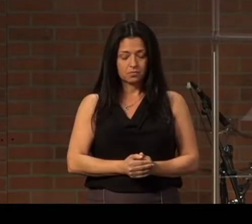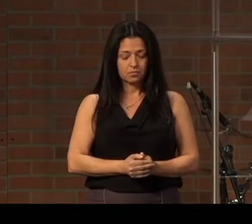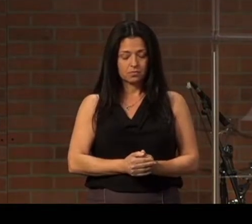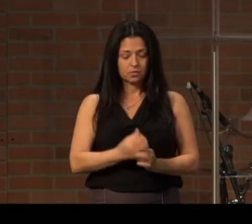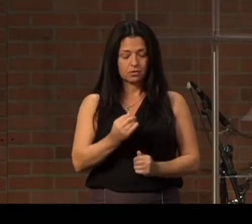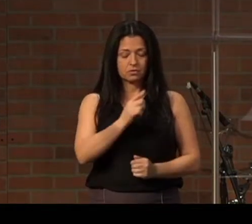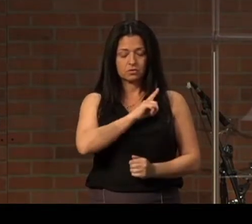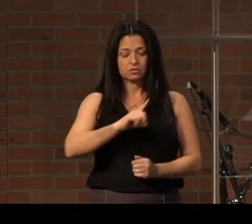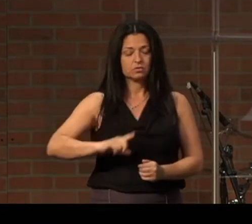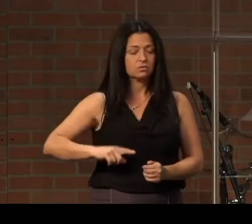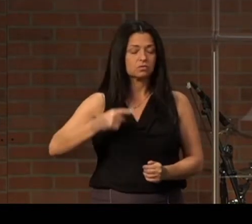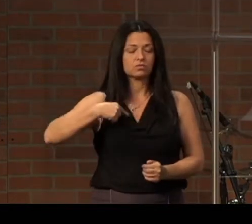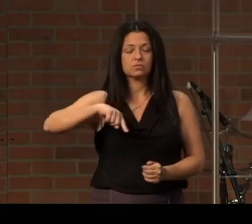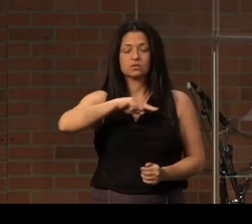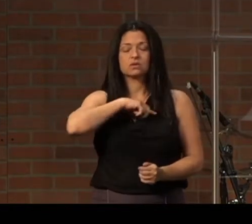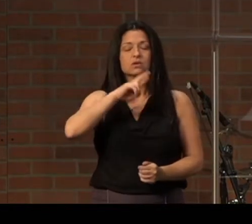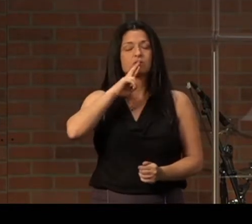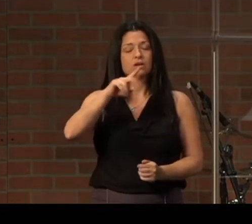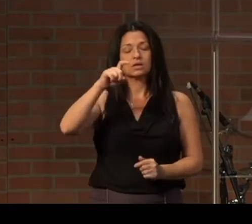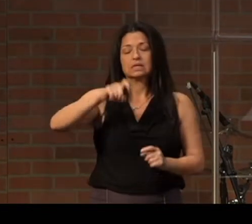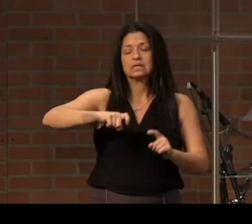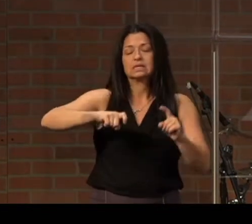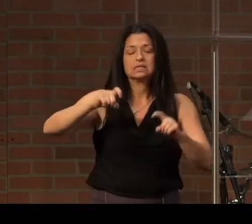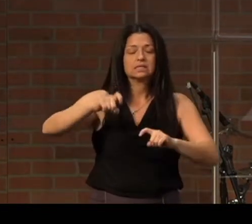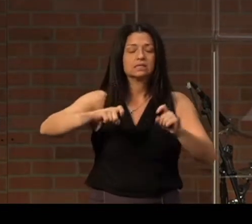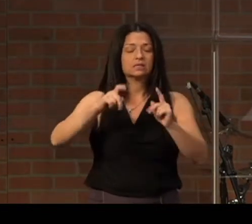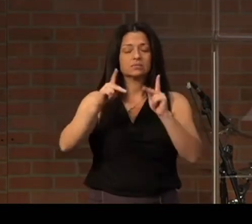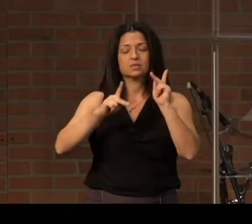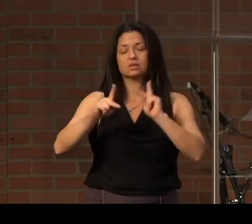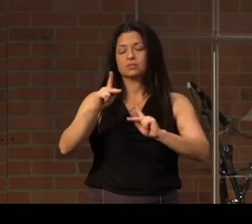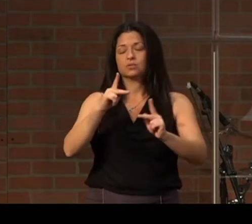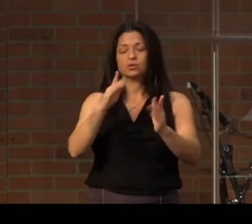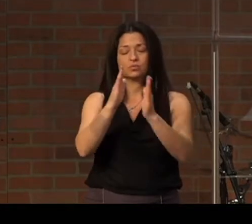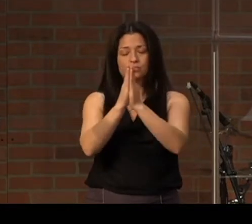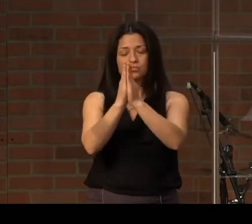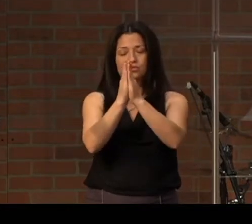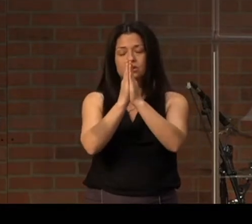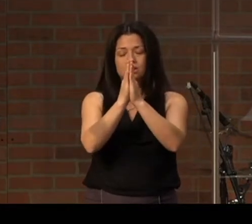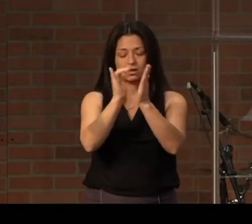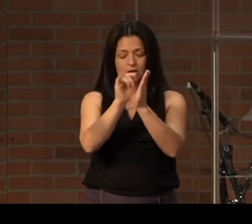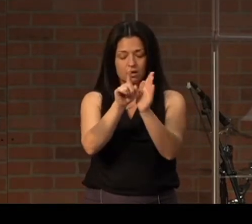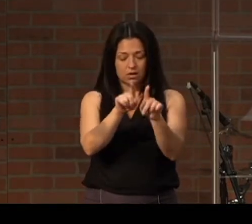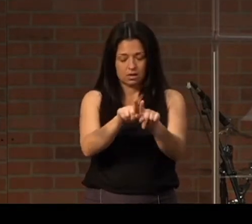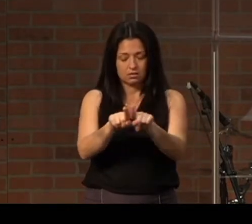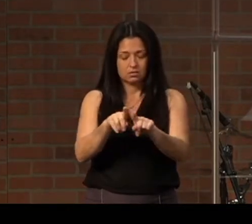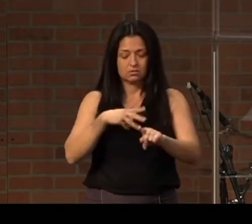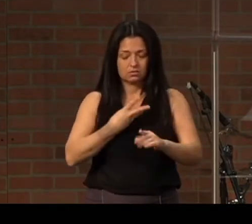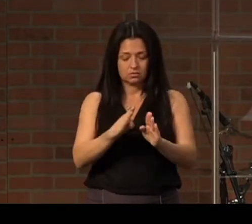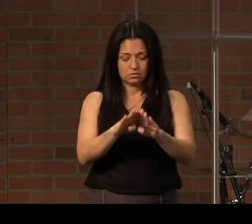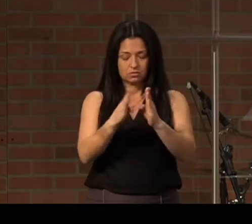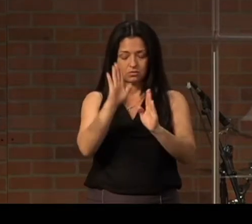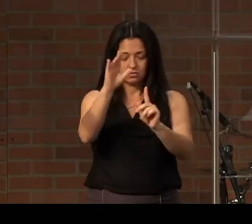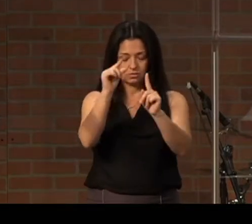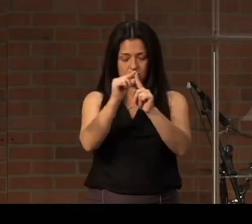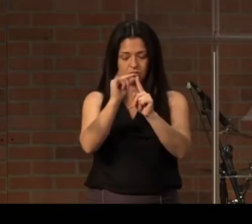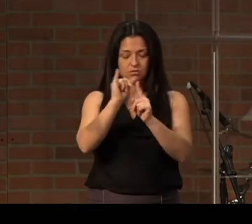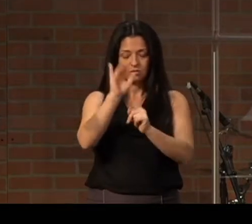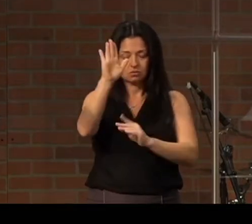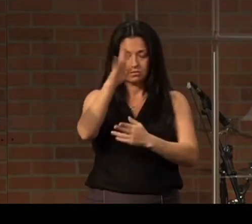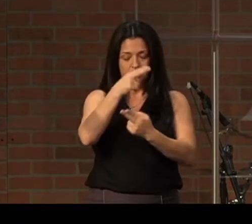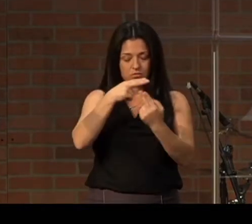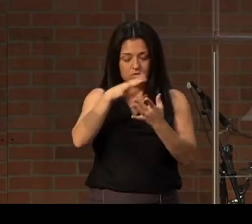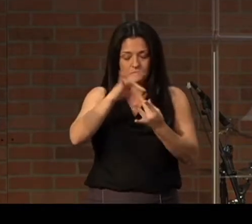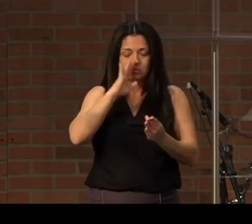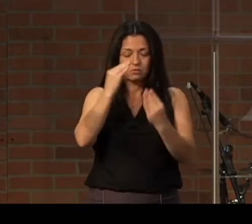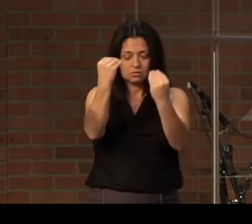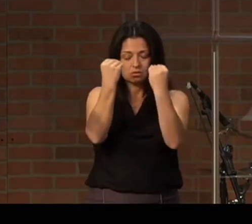And Lord, we are a needy people, and pray that as we open up your Word, that you, Holy Spirit, would teach